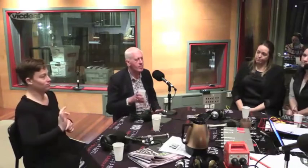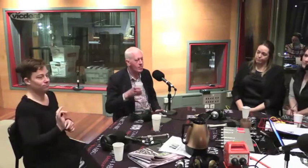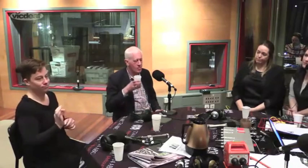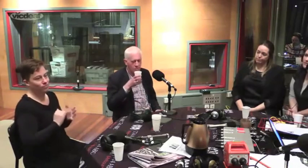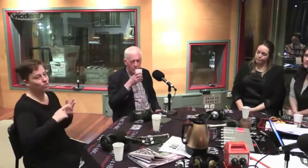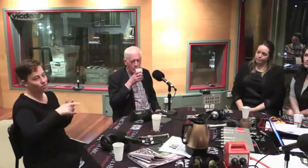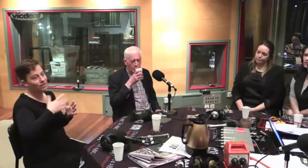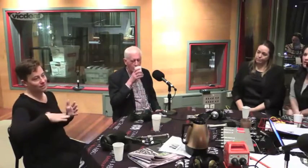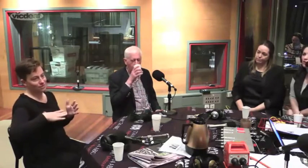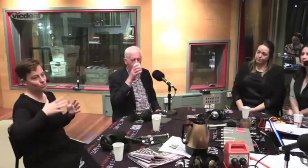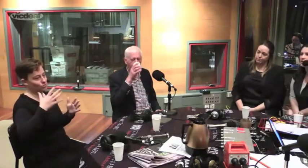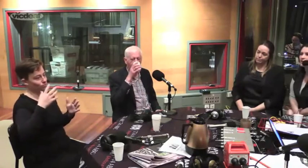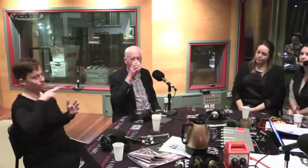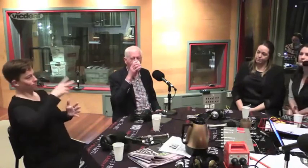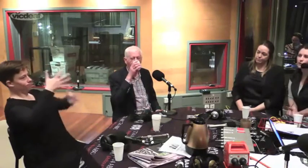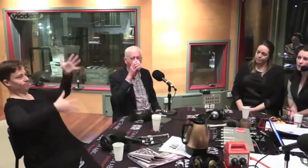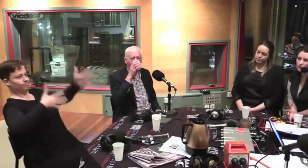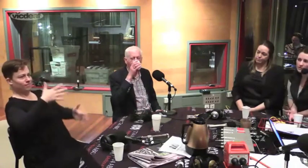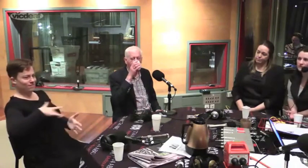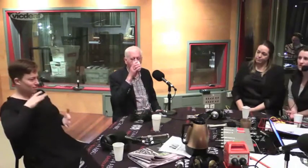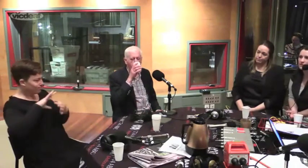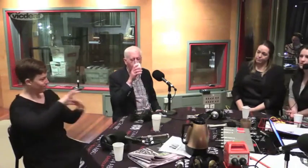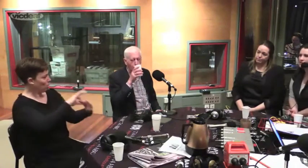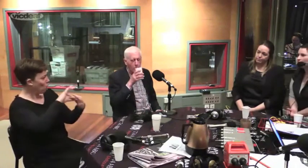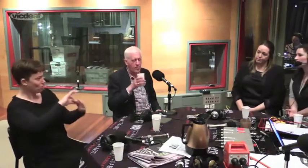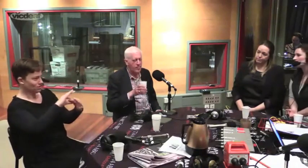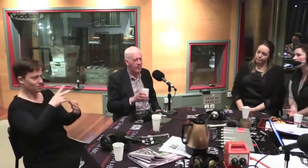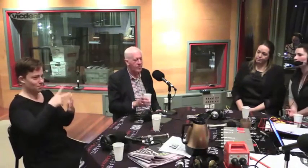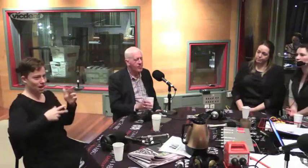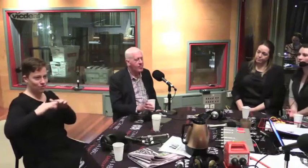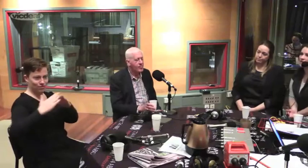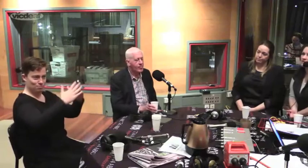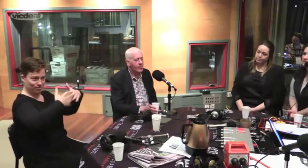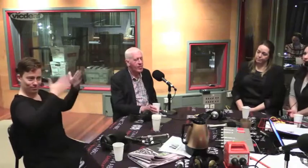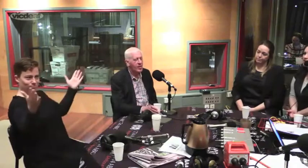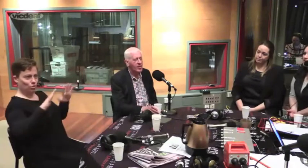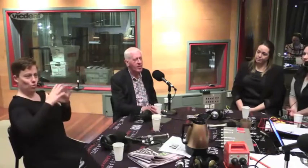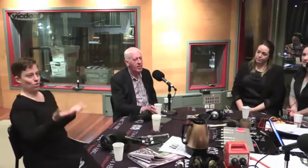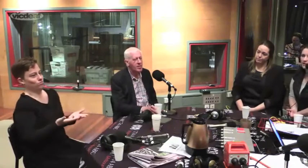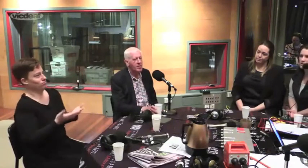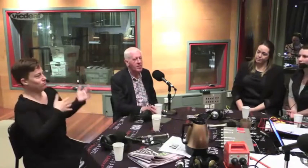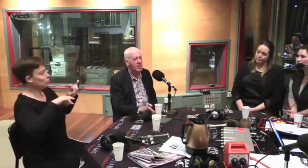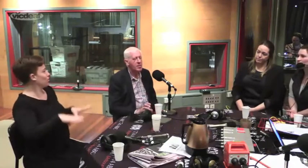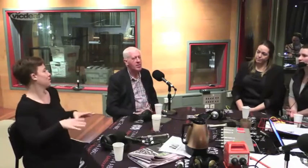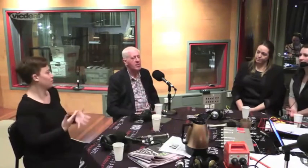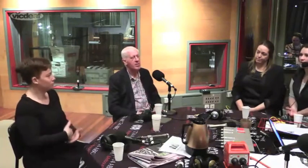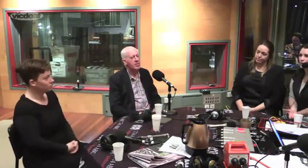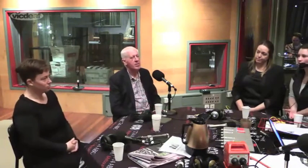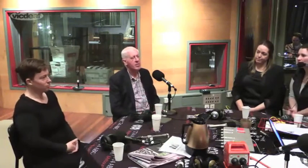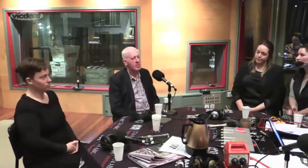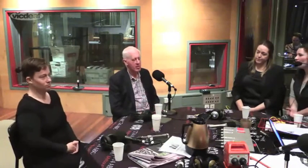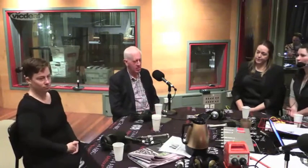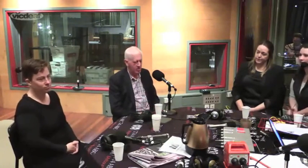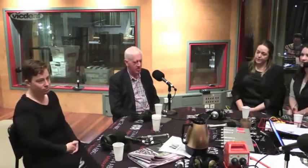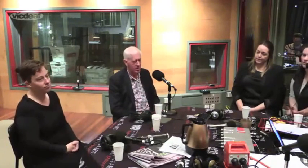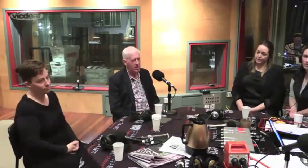there are people in the deaf community who you would say are not fluent users of English. Their first language is Auslan. That's the language they use in their